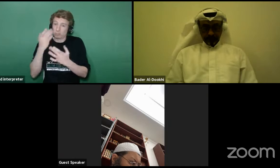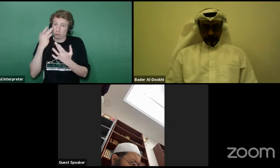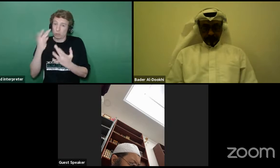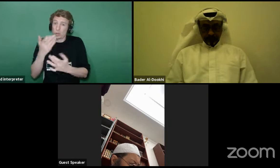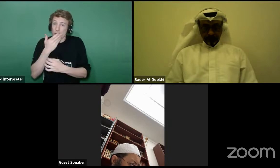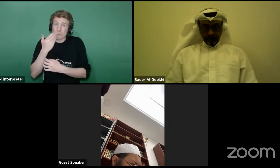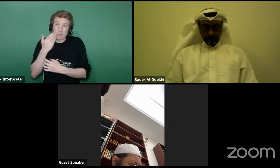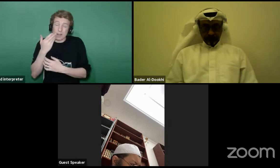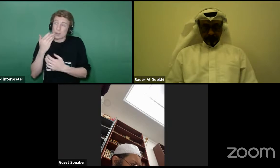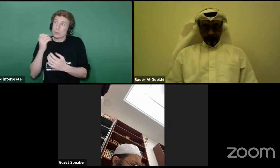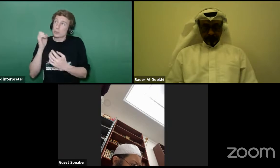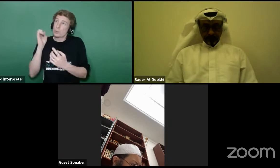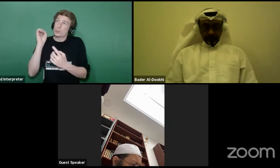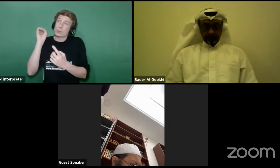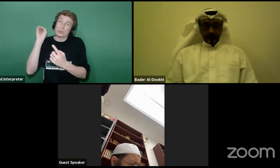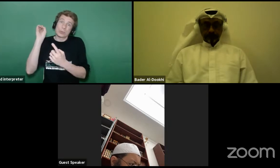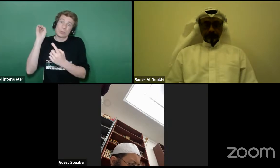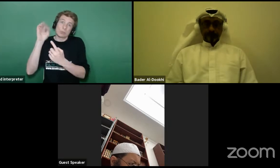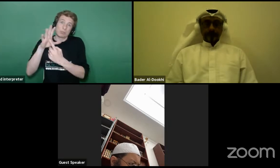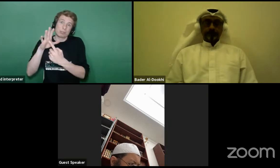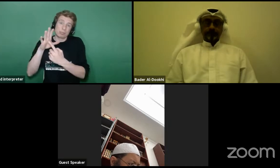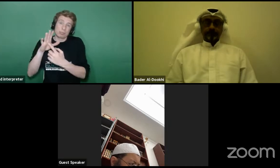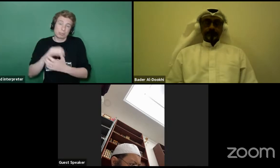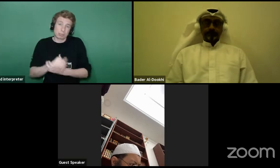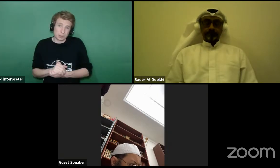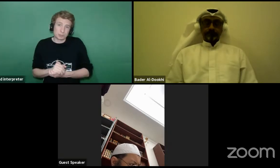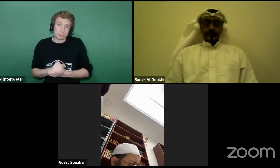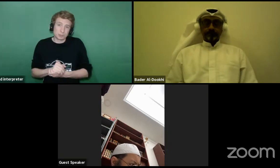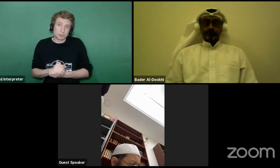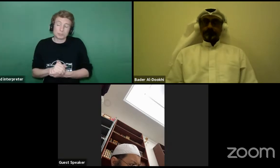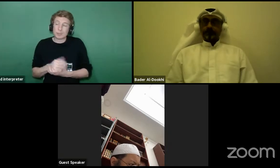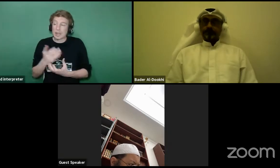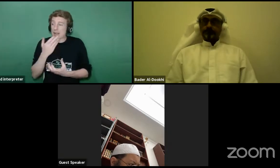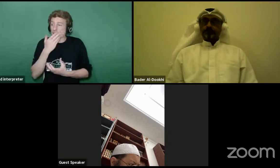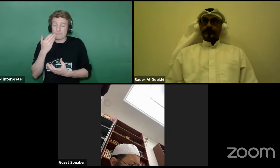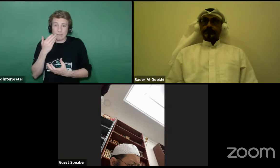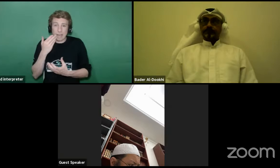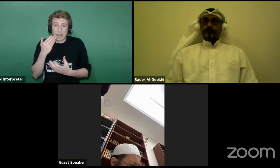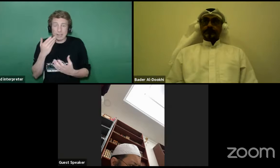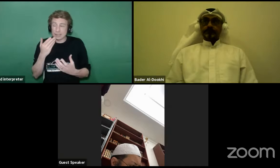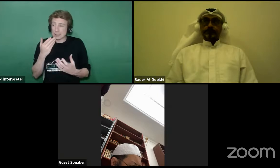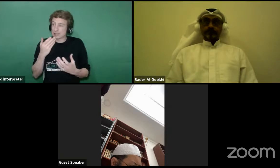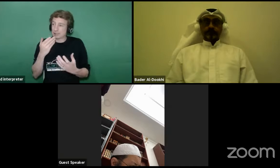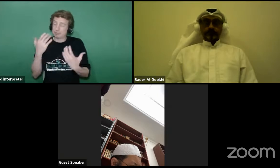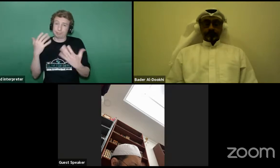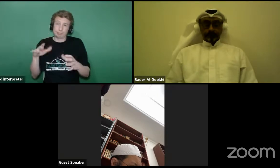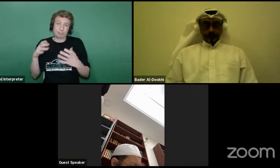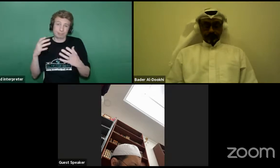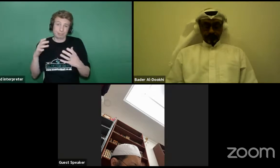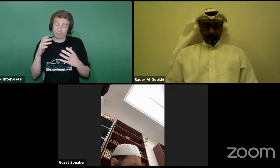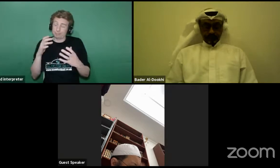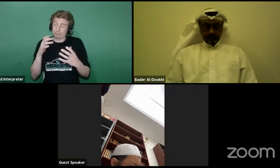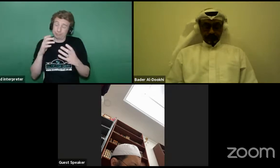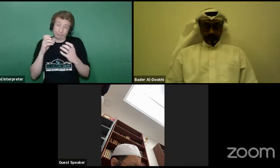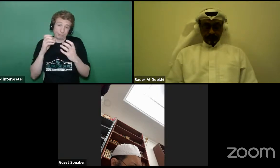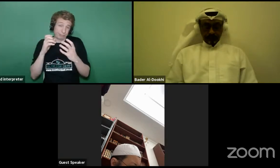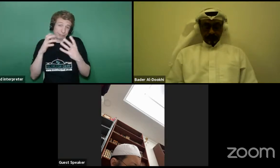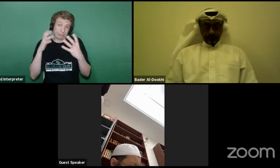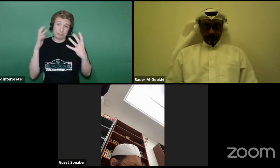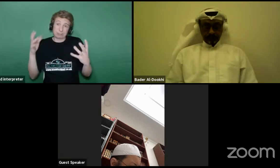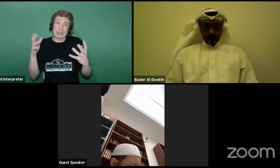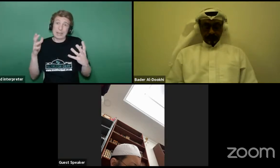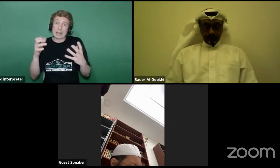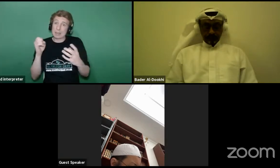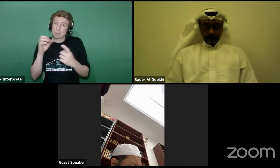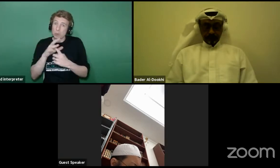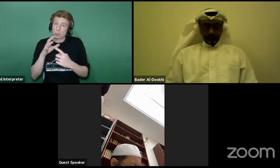indeed, its order and its matter is great. And it has been legislated due to that which